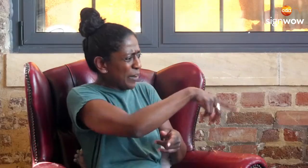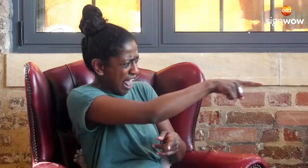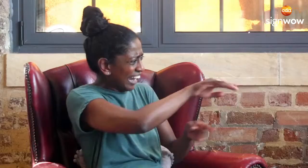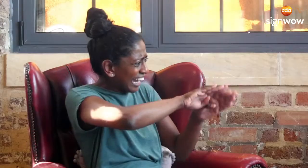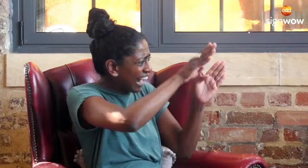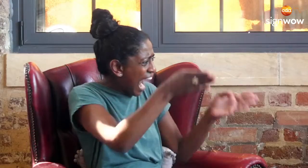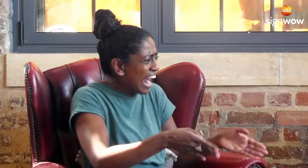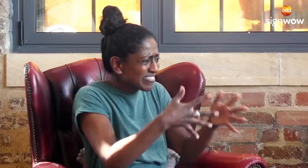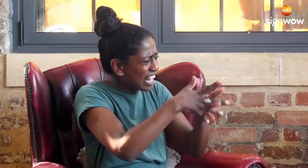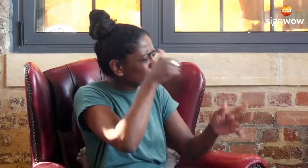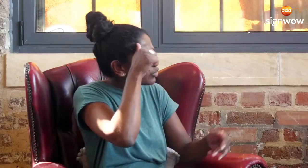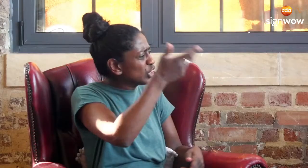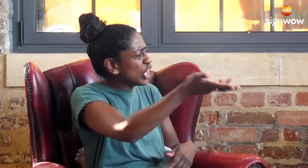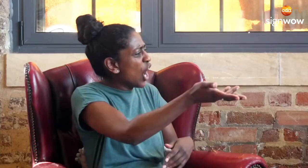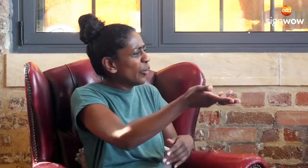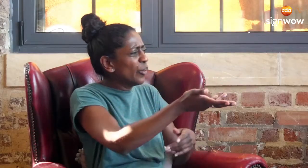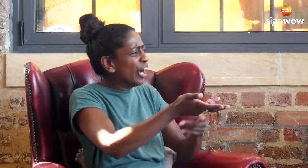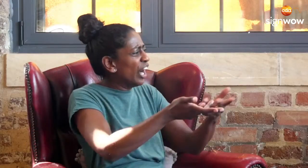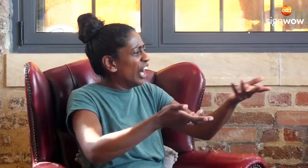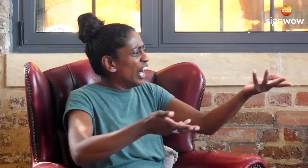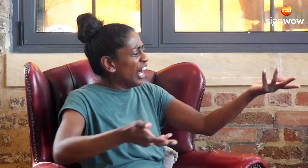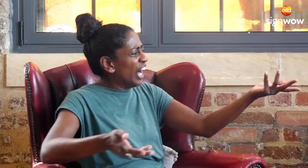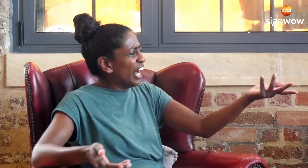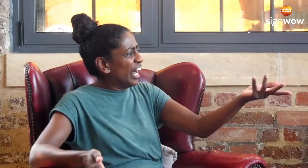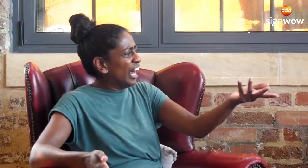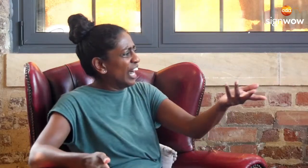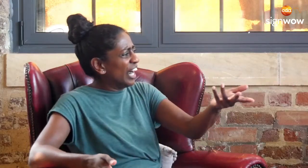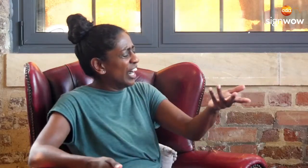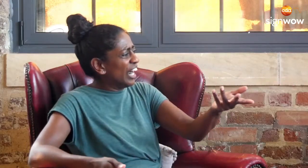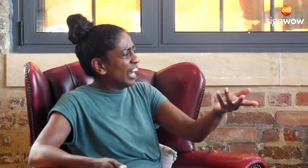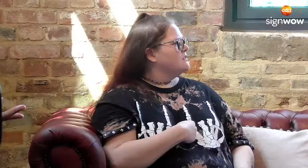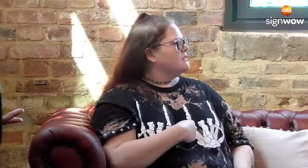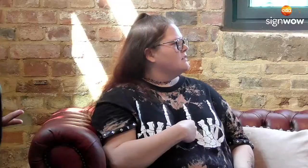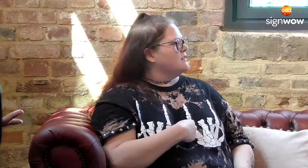So, like, for all of you, how did you know about these places?